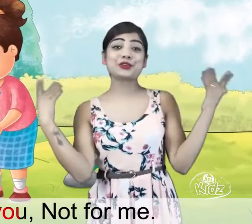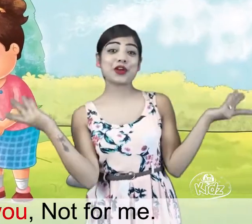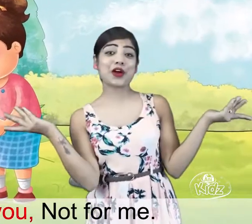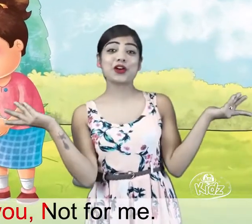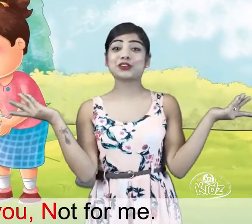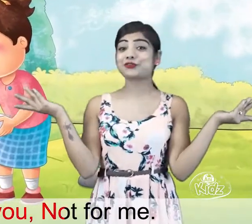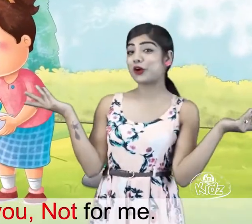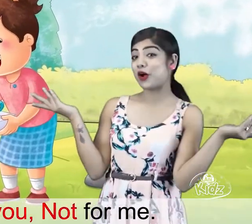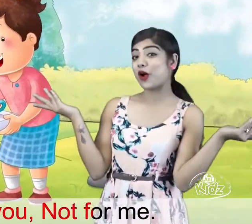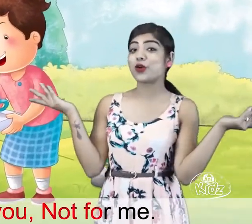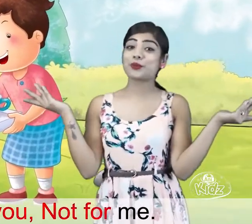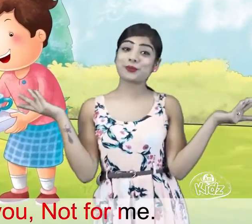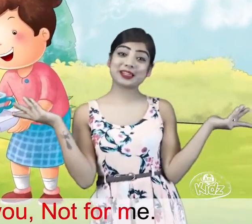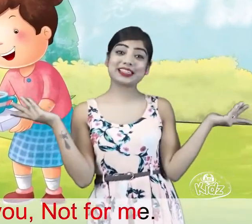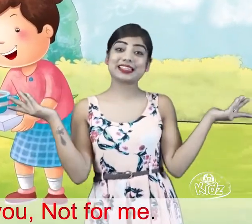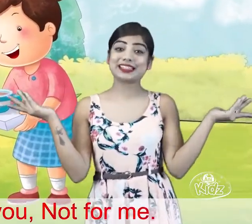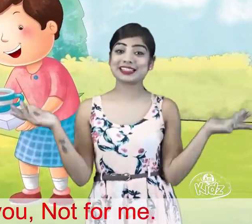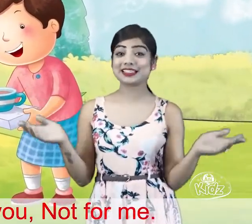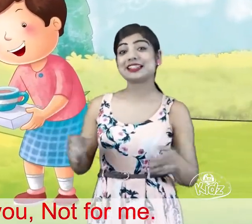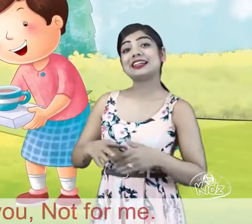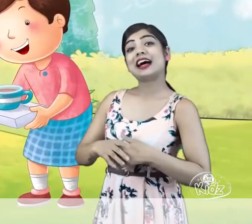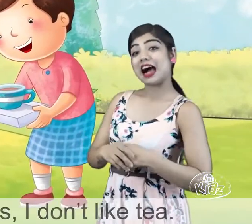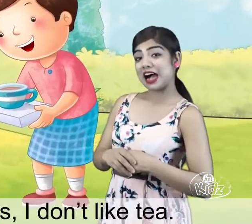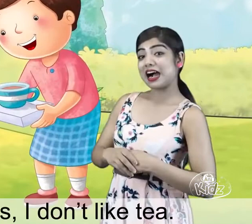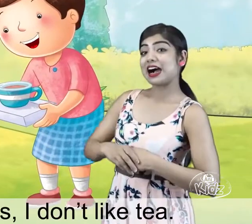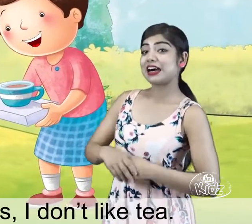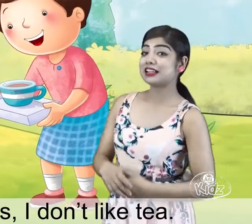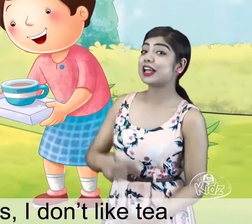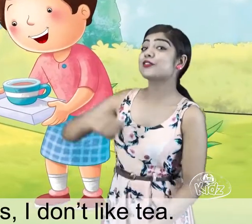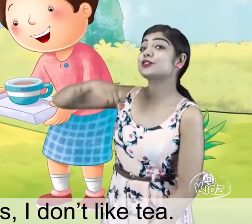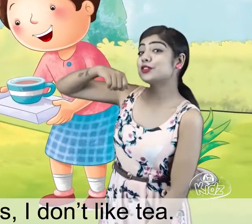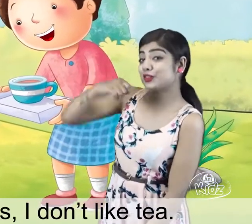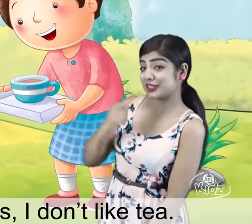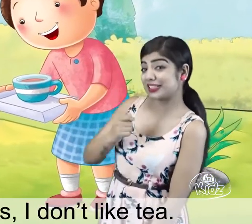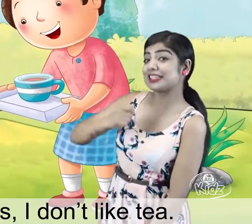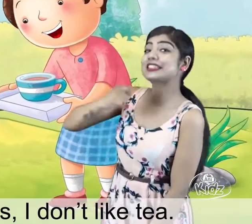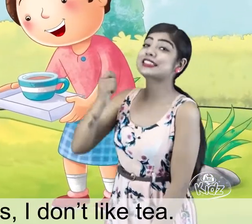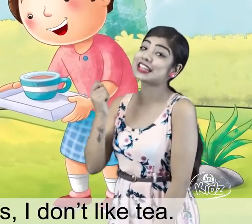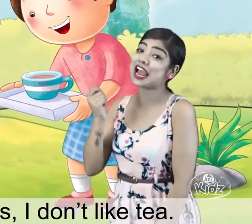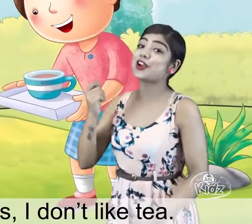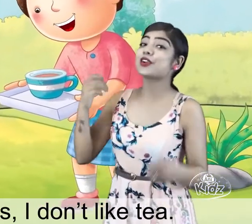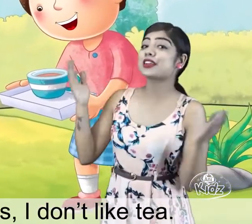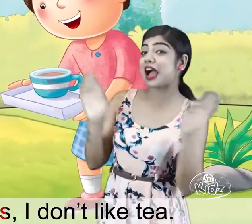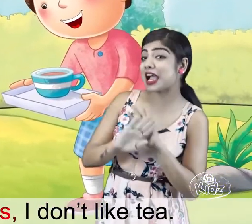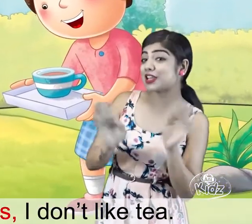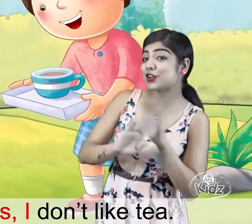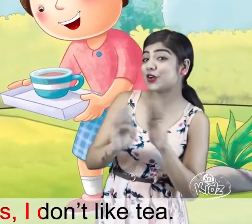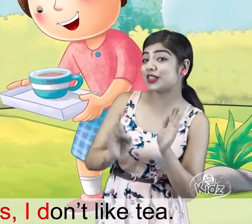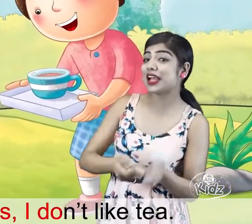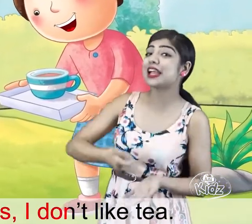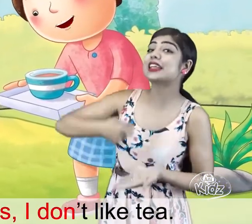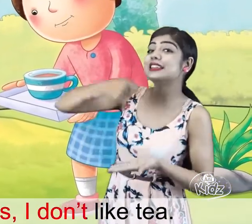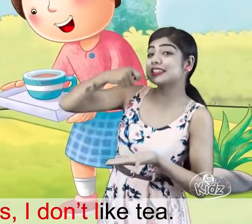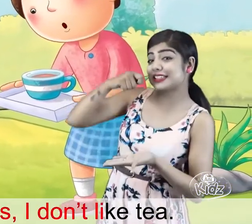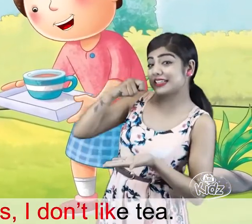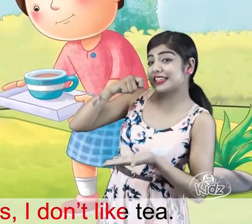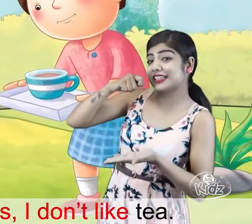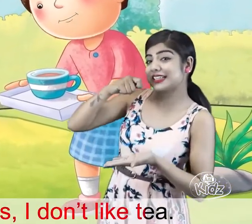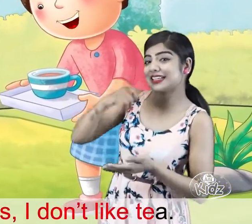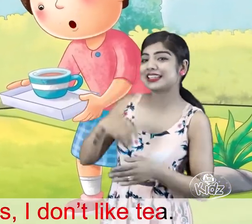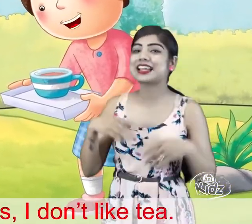you, not for me. I like to eat carrots, I don't